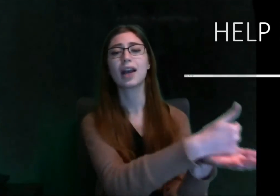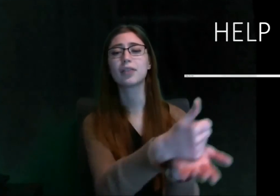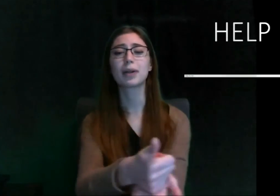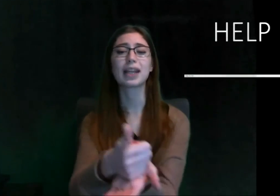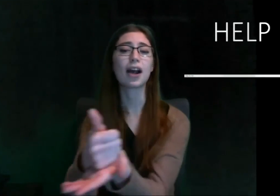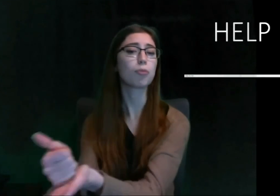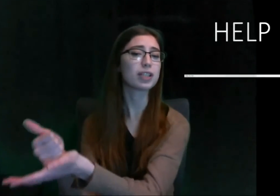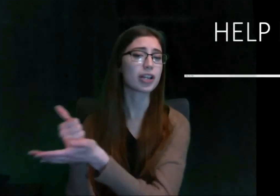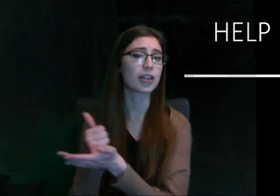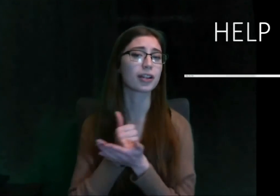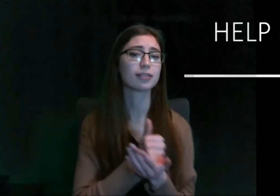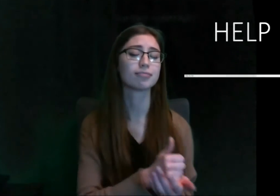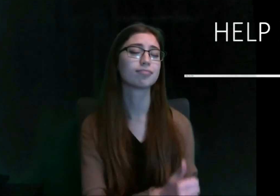Everybody help each other.